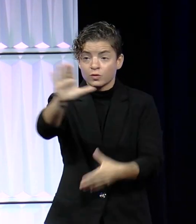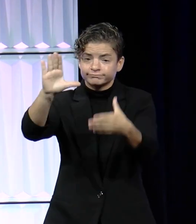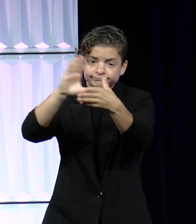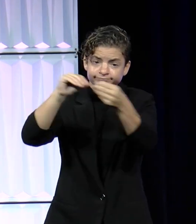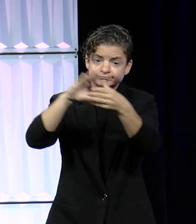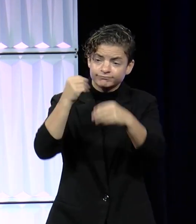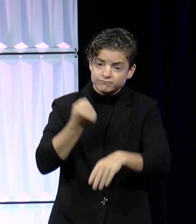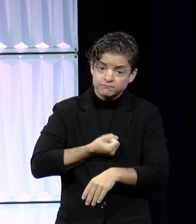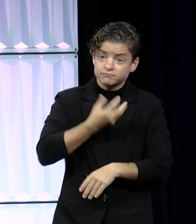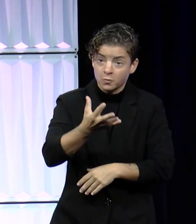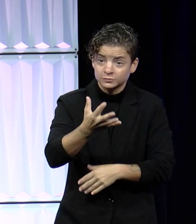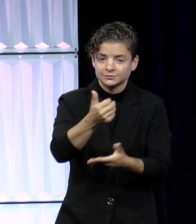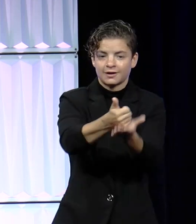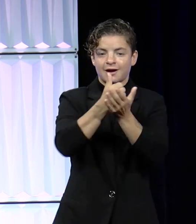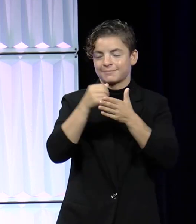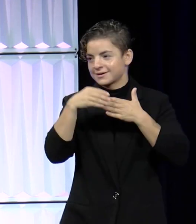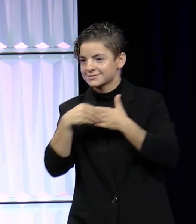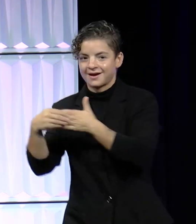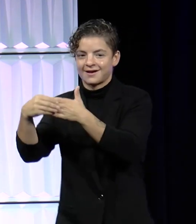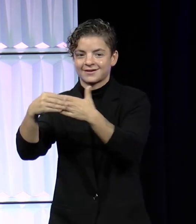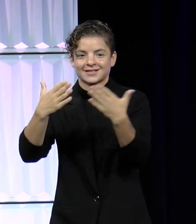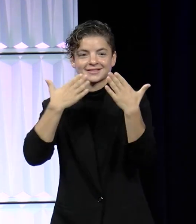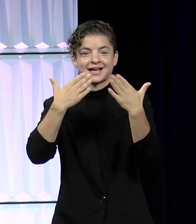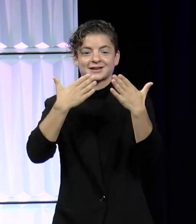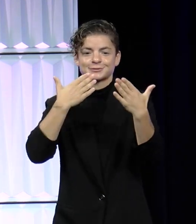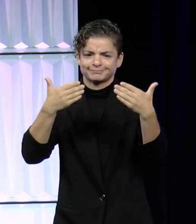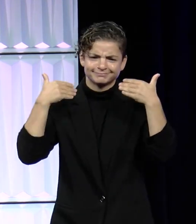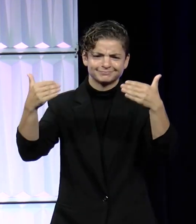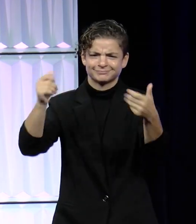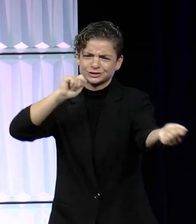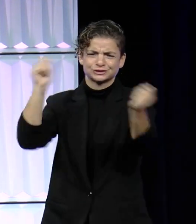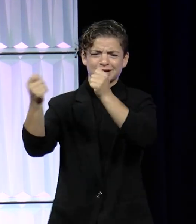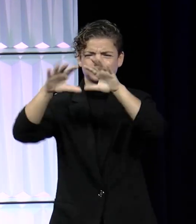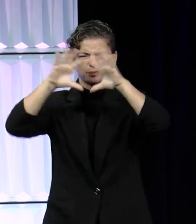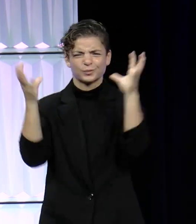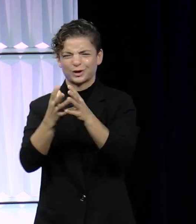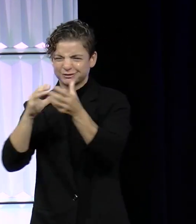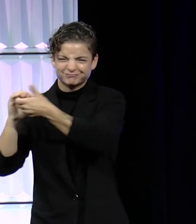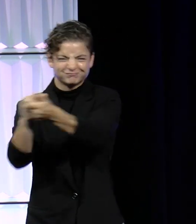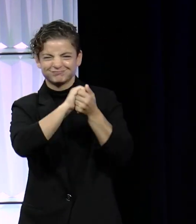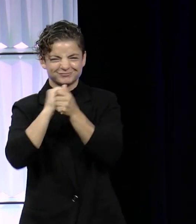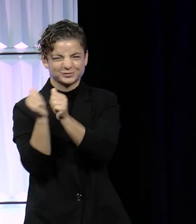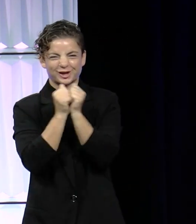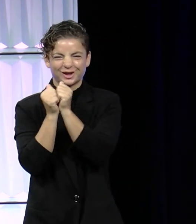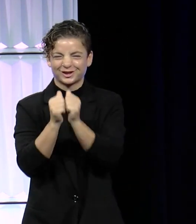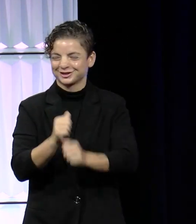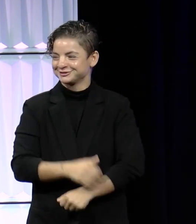much. Let's change the world together. Thanks, everybody.